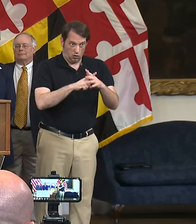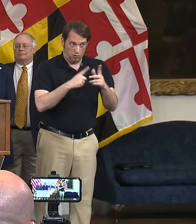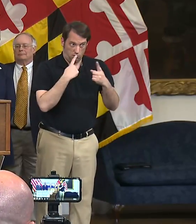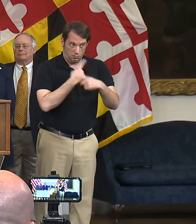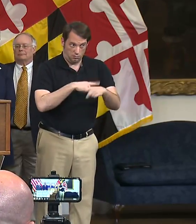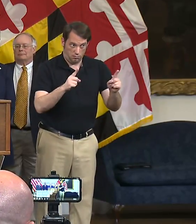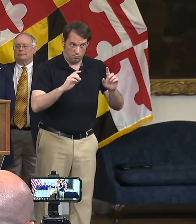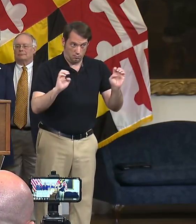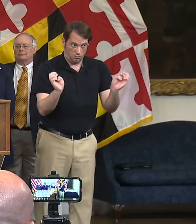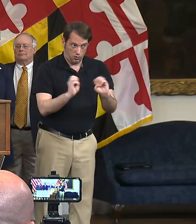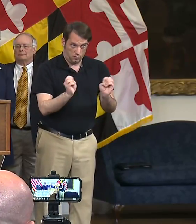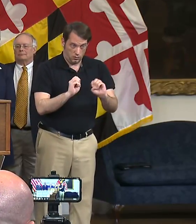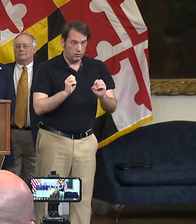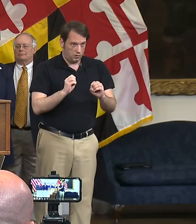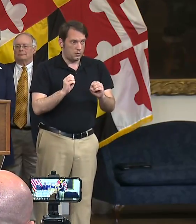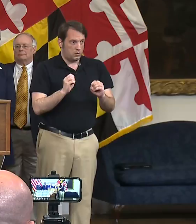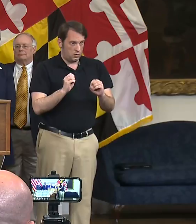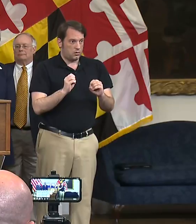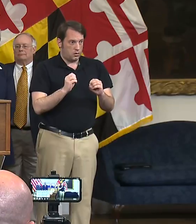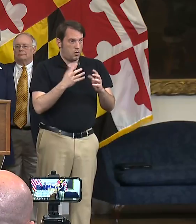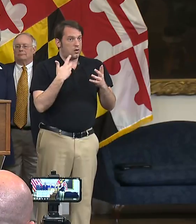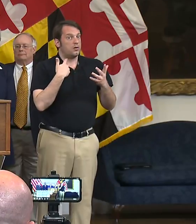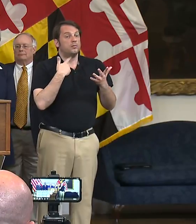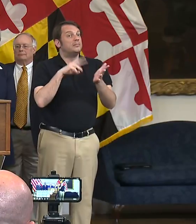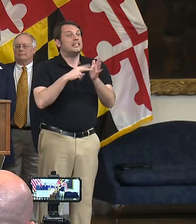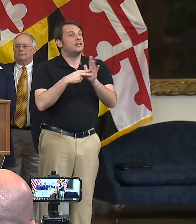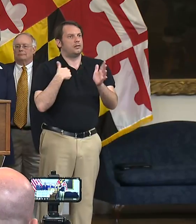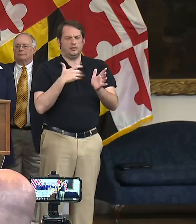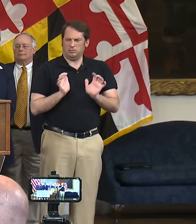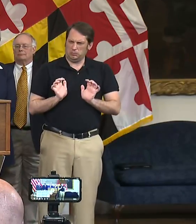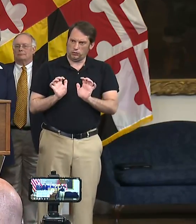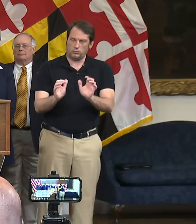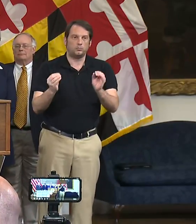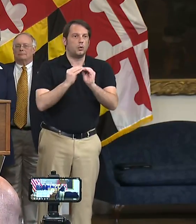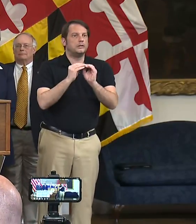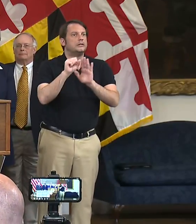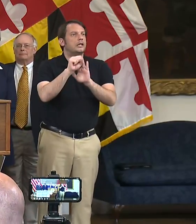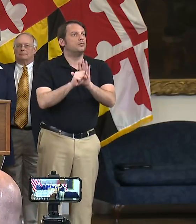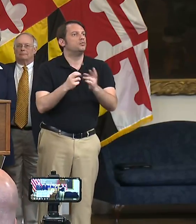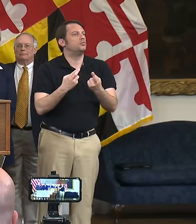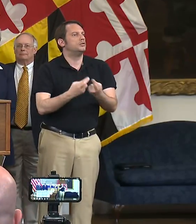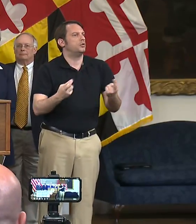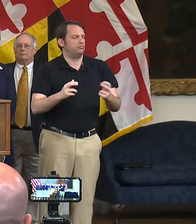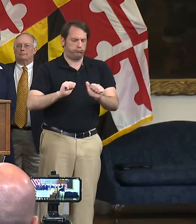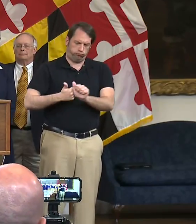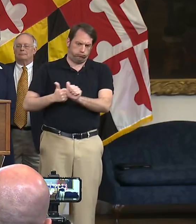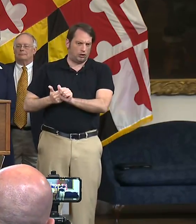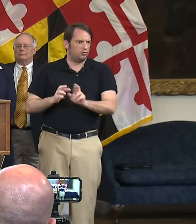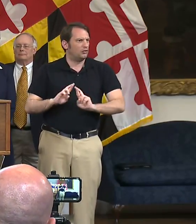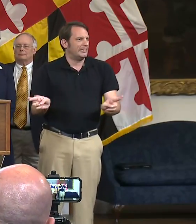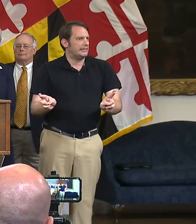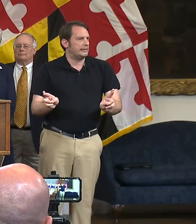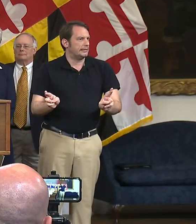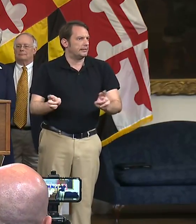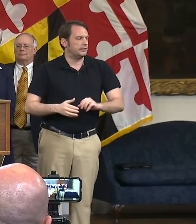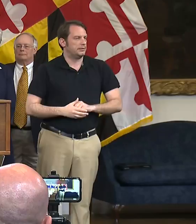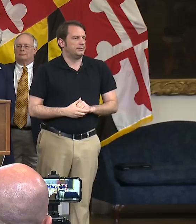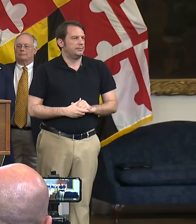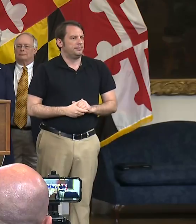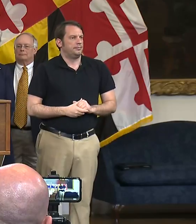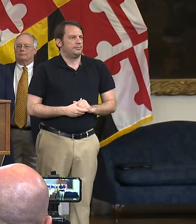available state resources. This morning, the Maryland Senate voted unanimously to